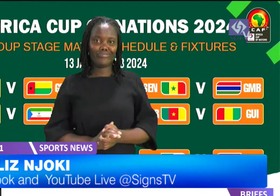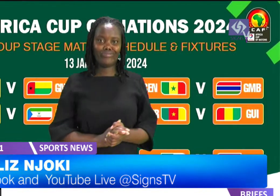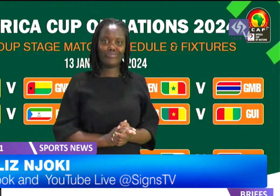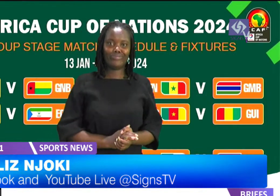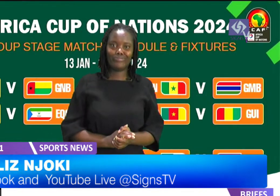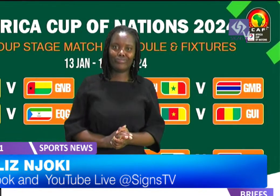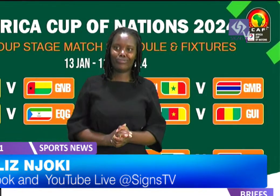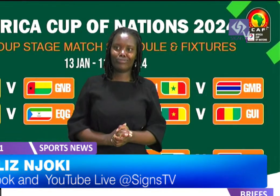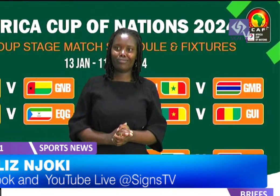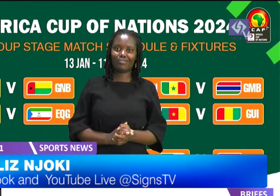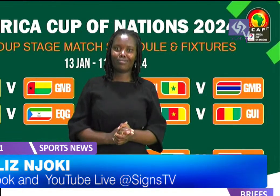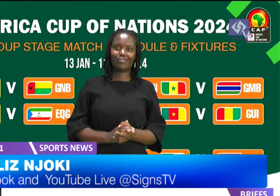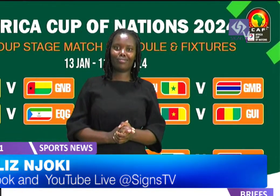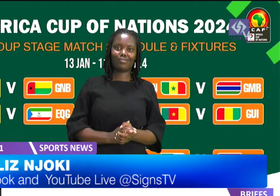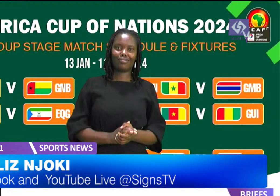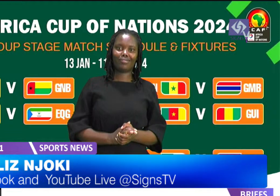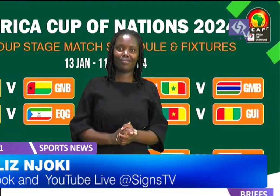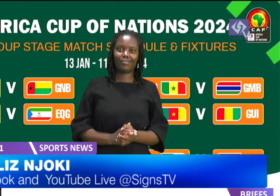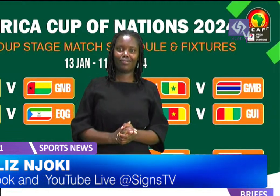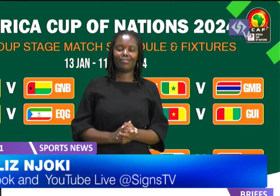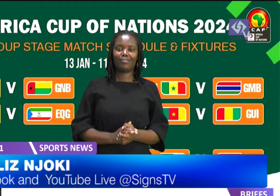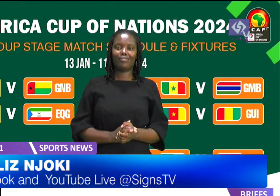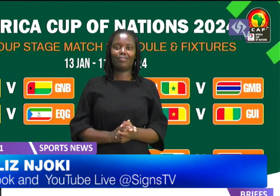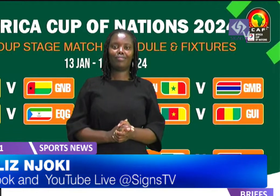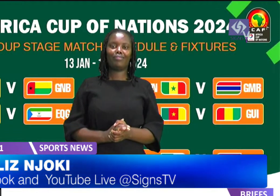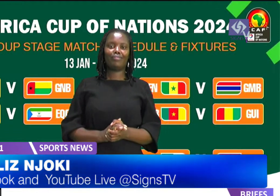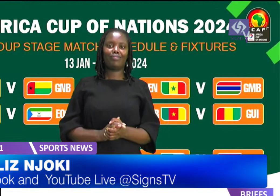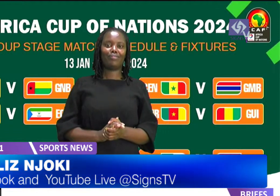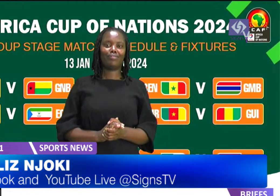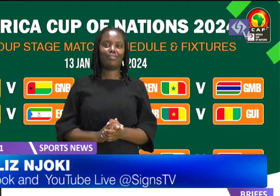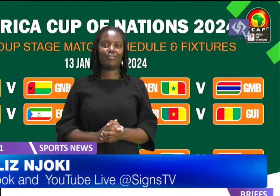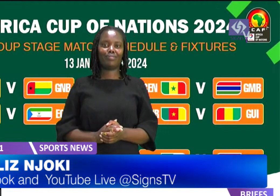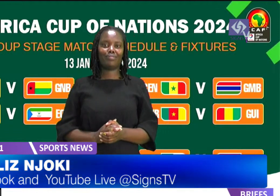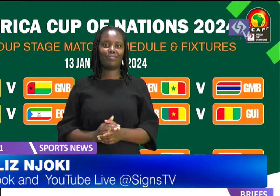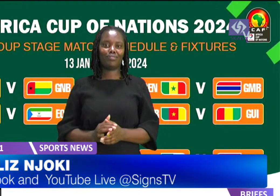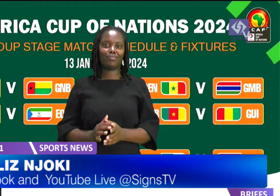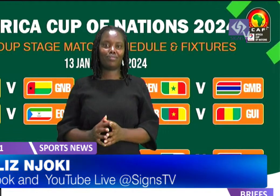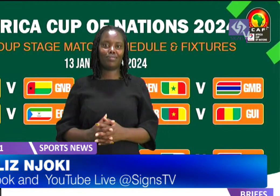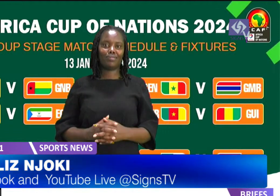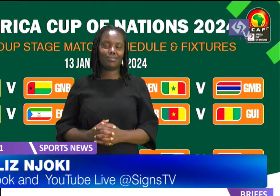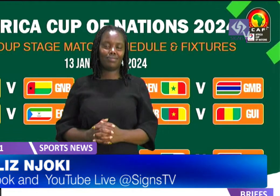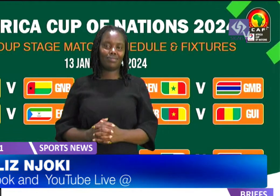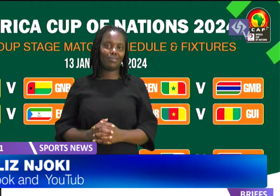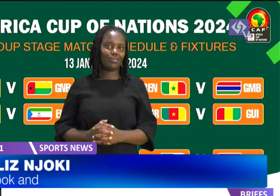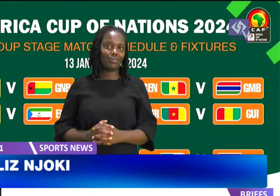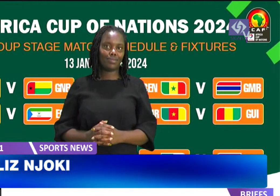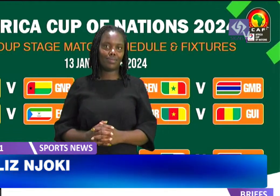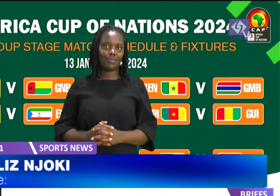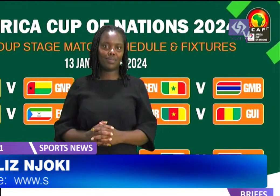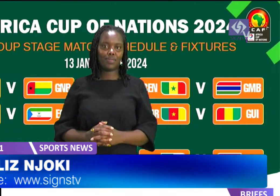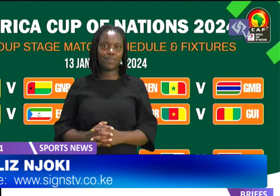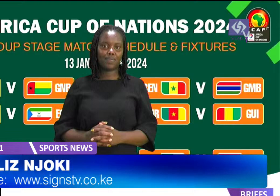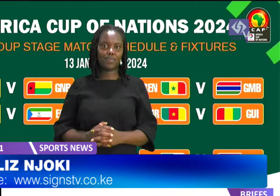each. The stage is set for even more thriving encounters as the tournament progresses.